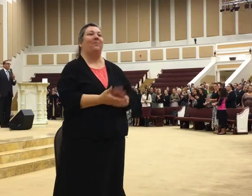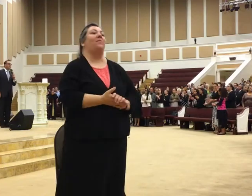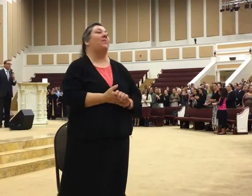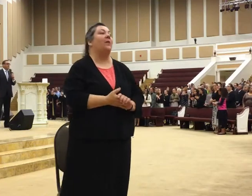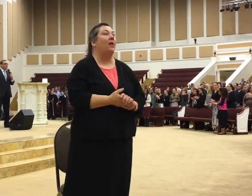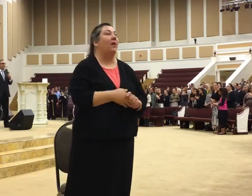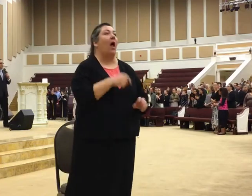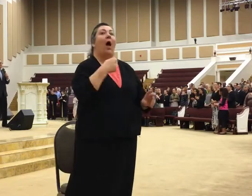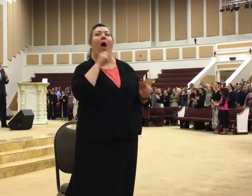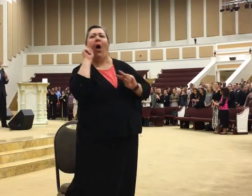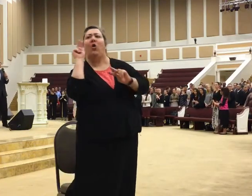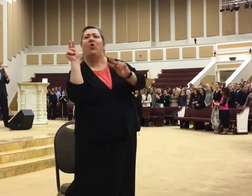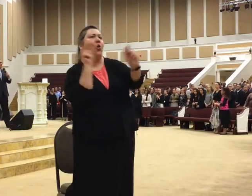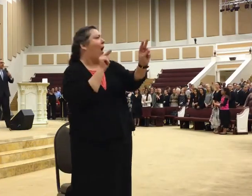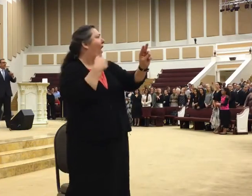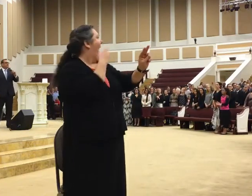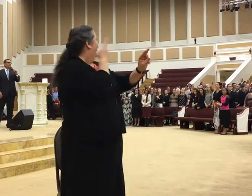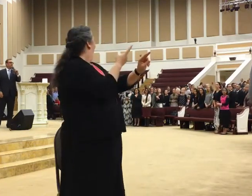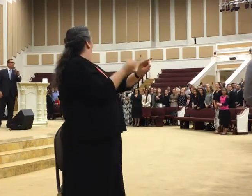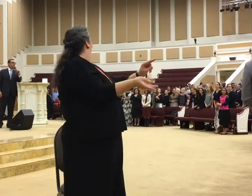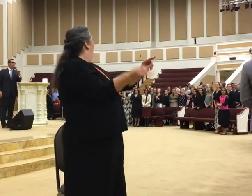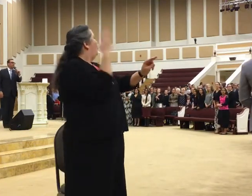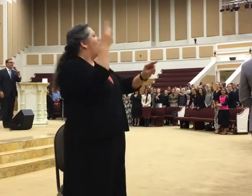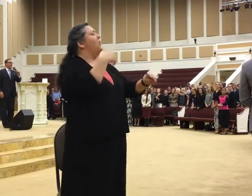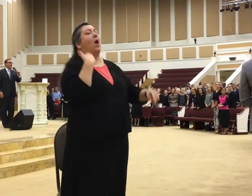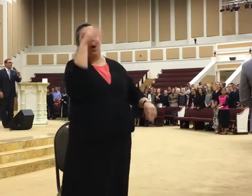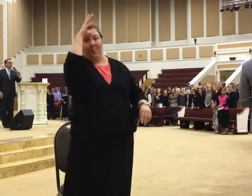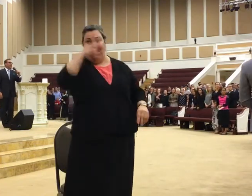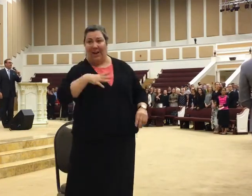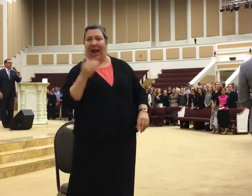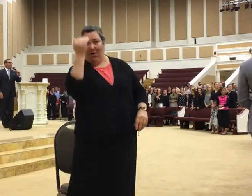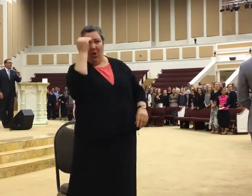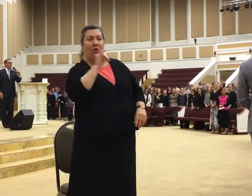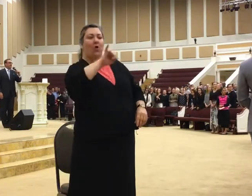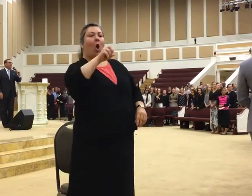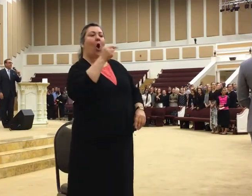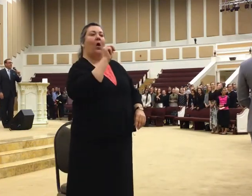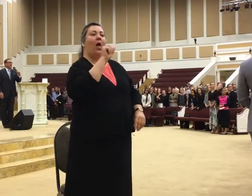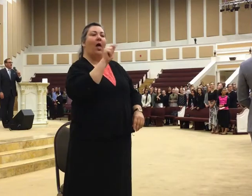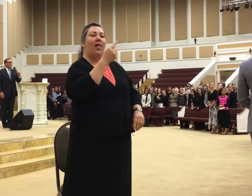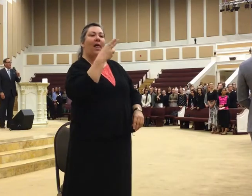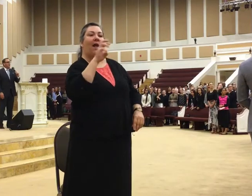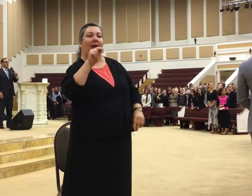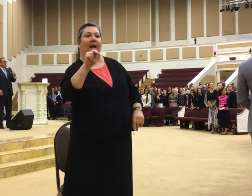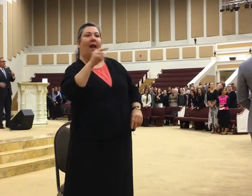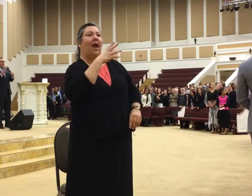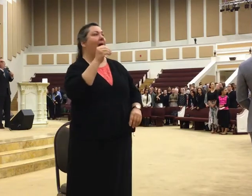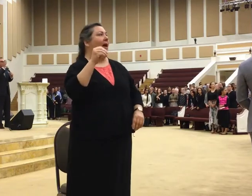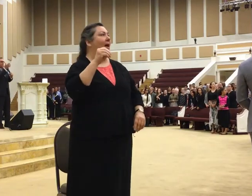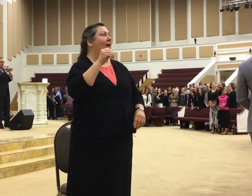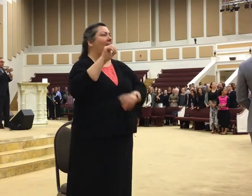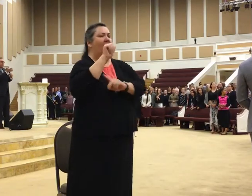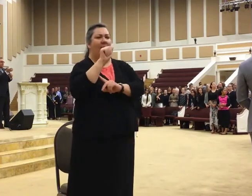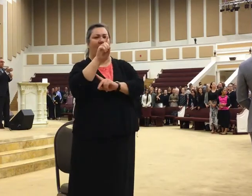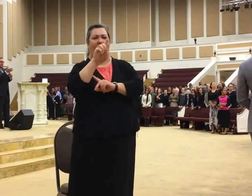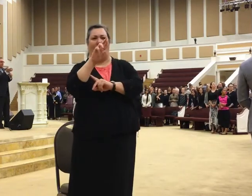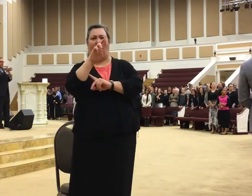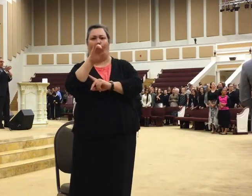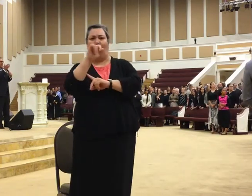And then I'm looking, I see two good-looking guys I know well. We're glad to have Jonathan and Adriel, and is it Adriel's